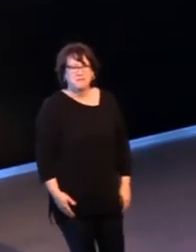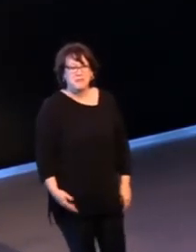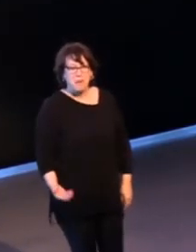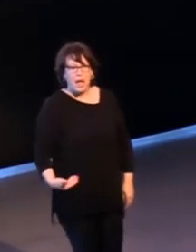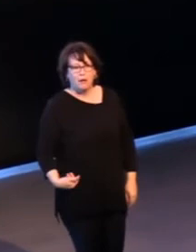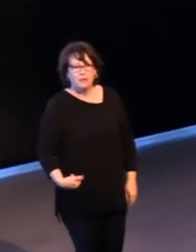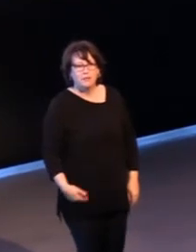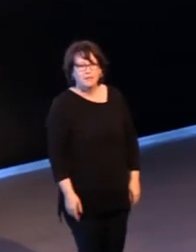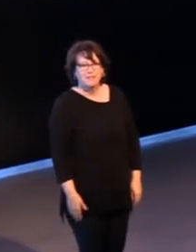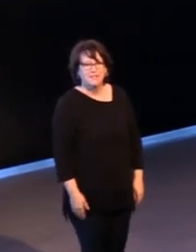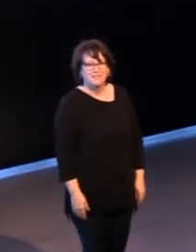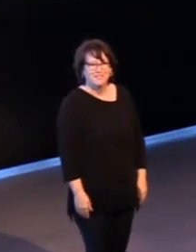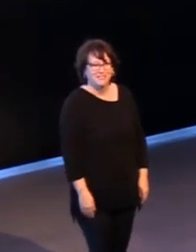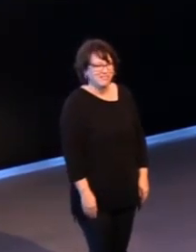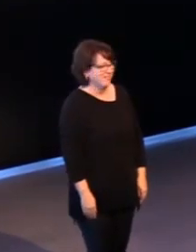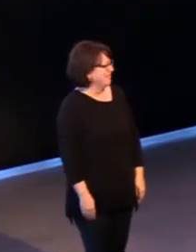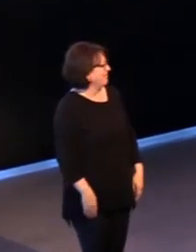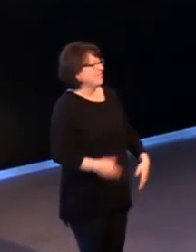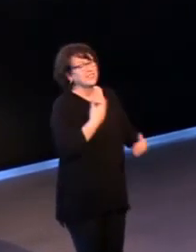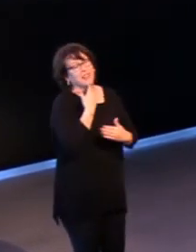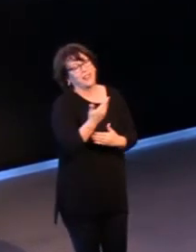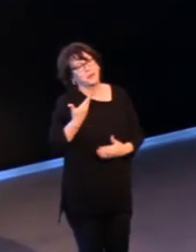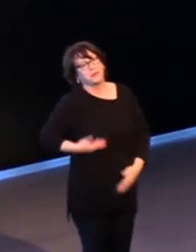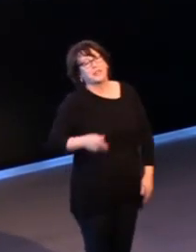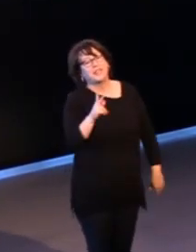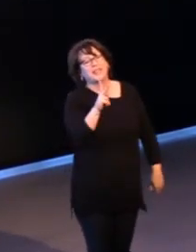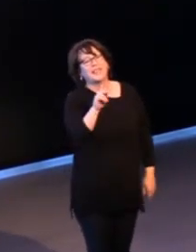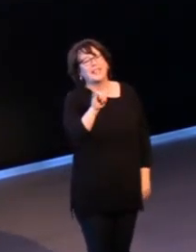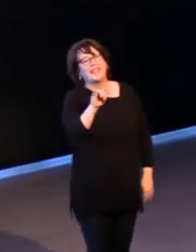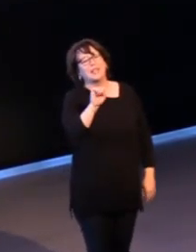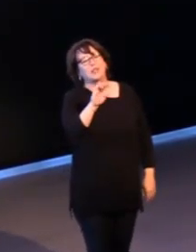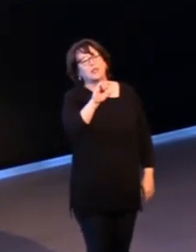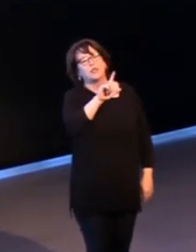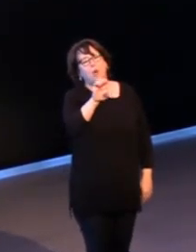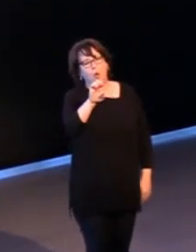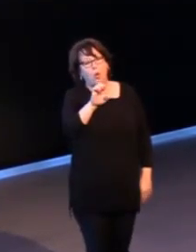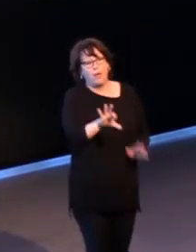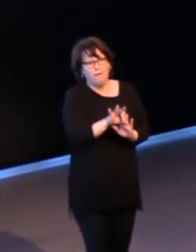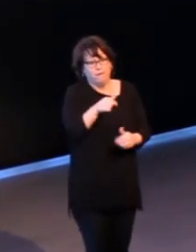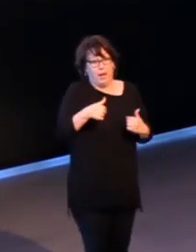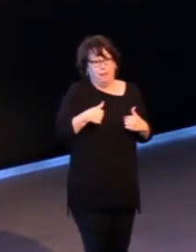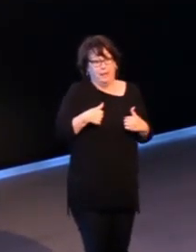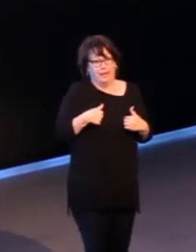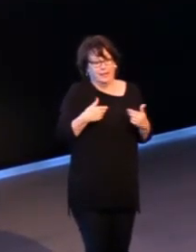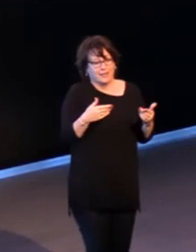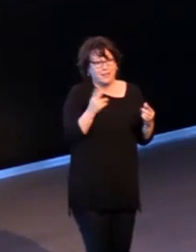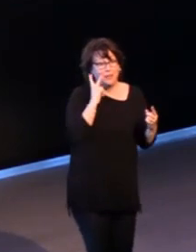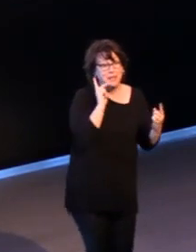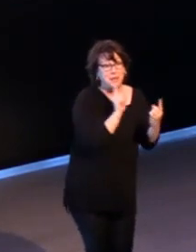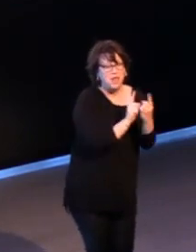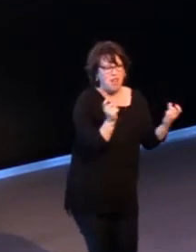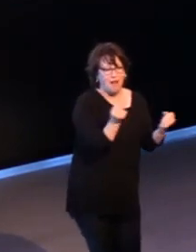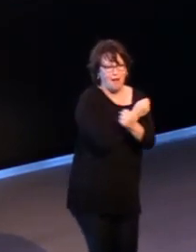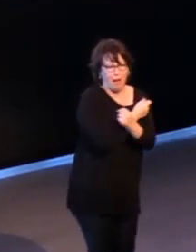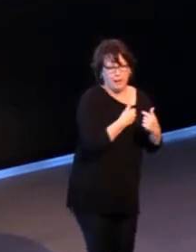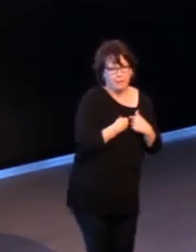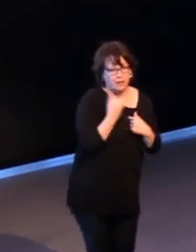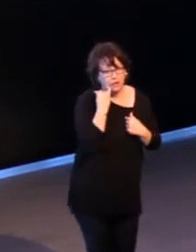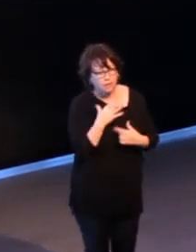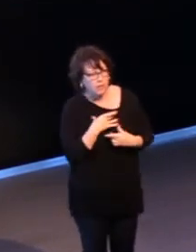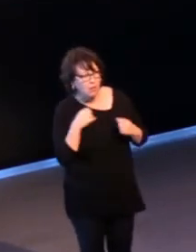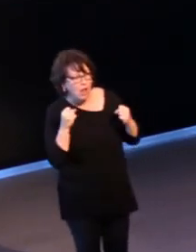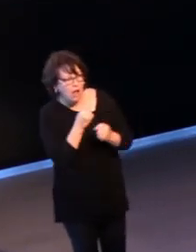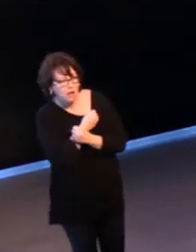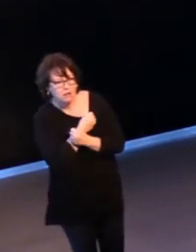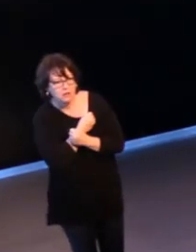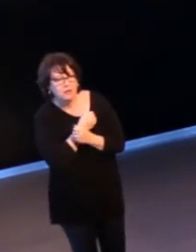thank you. So again, my name is Quisol. Find me, give me a hug if you're a hugger after this. Let's chop